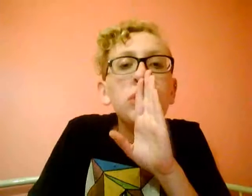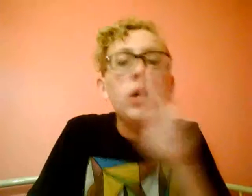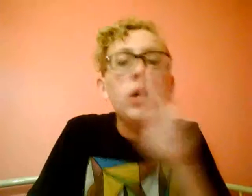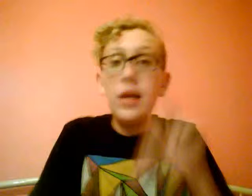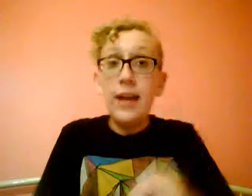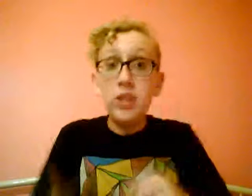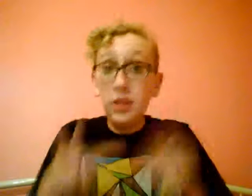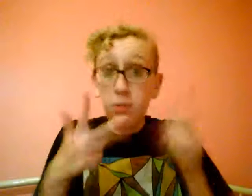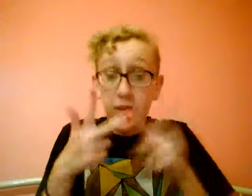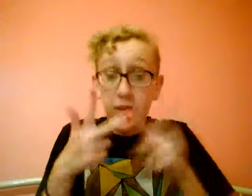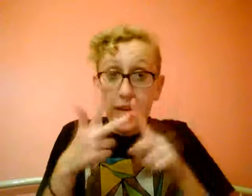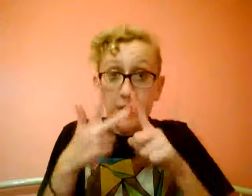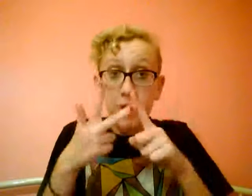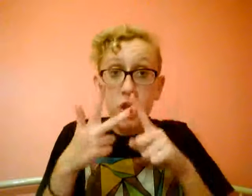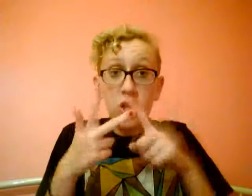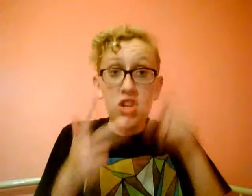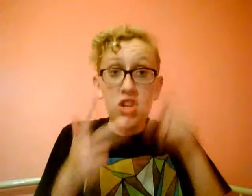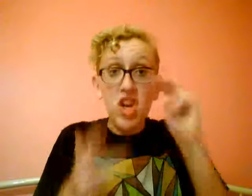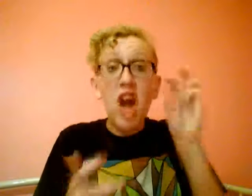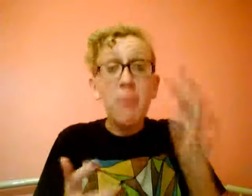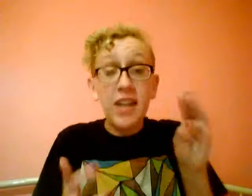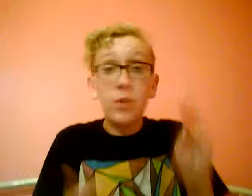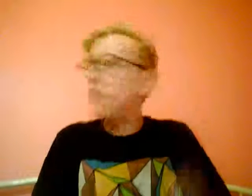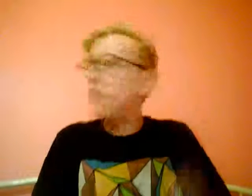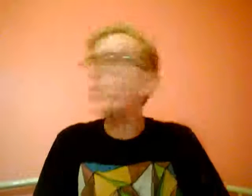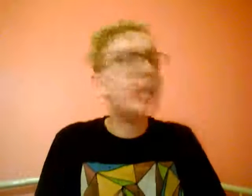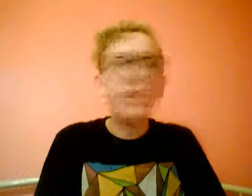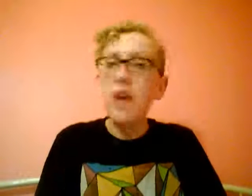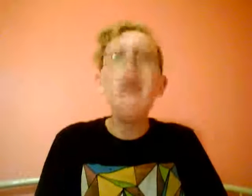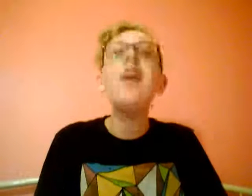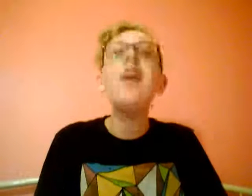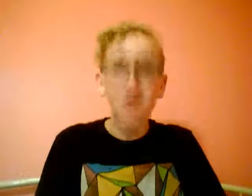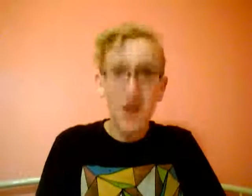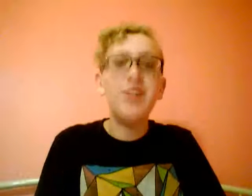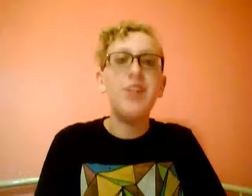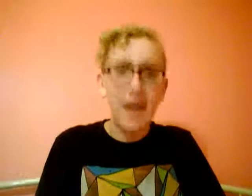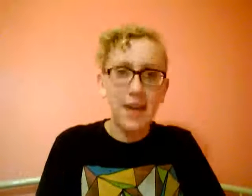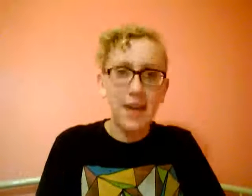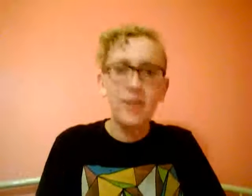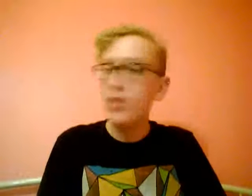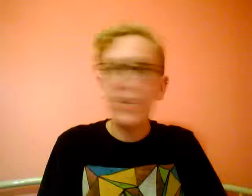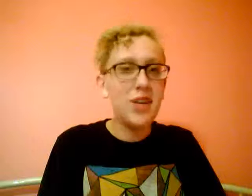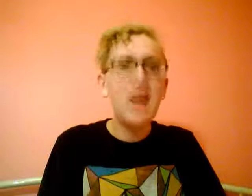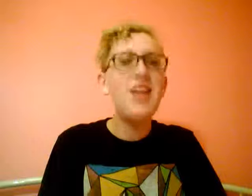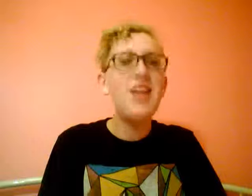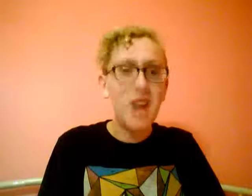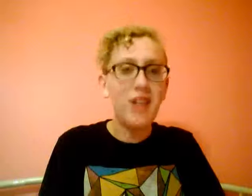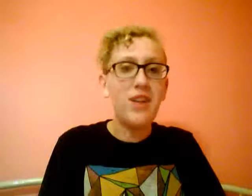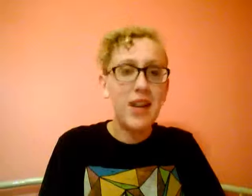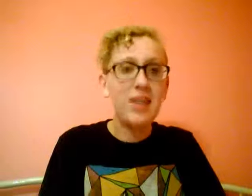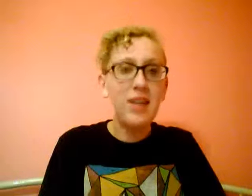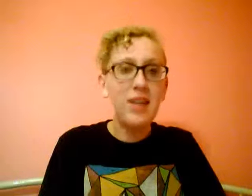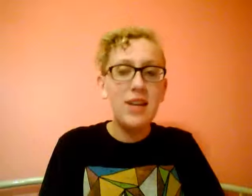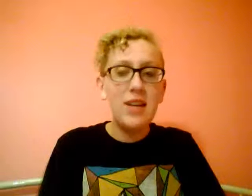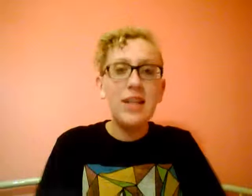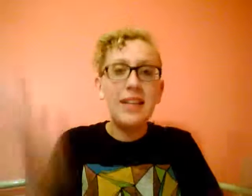no. Actually, three is non-manuals, shaking your head, nodding your head, shaking your head, and nodding your head. They